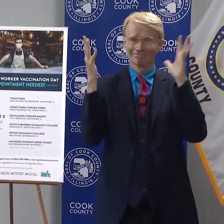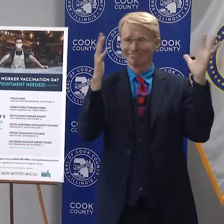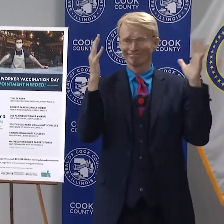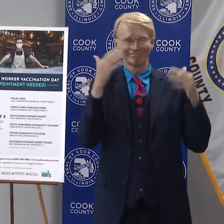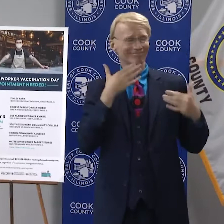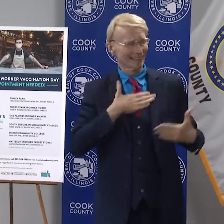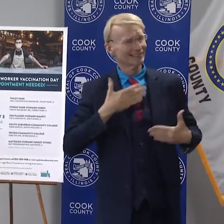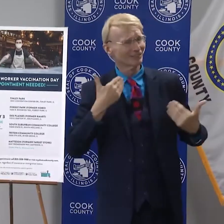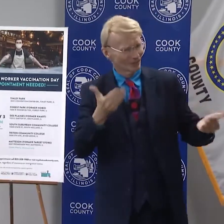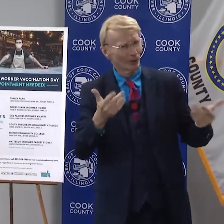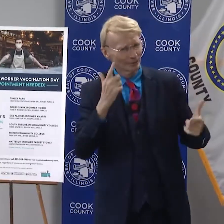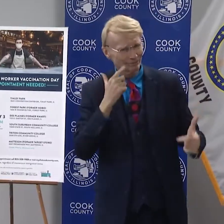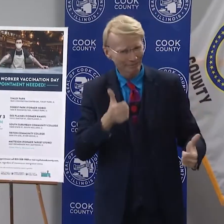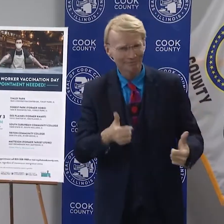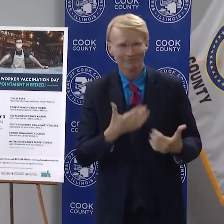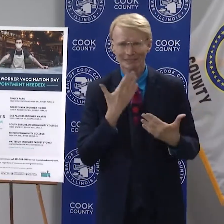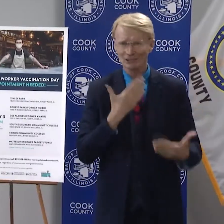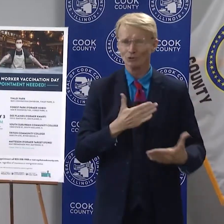it. Thank you.